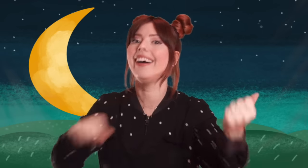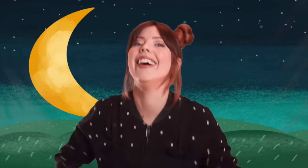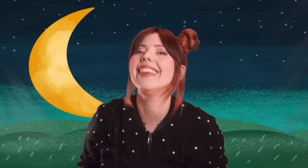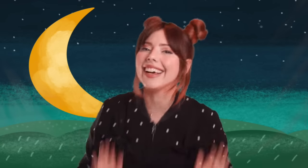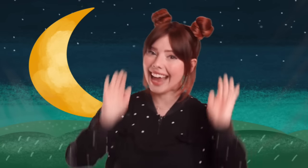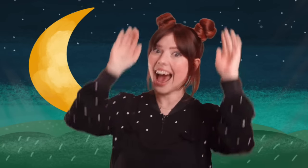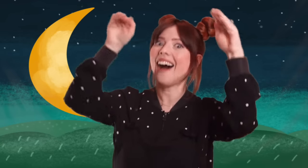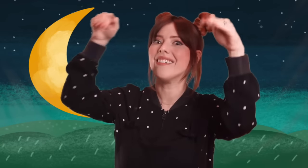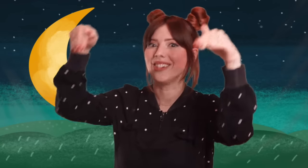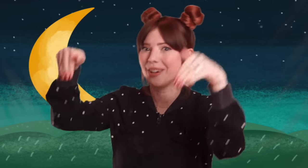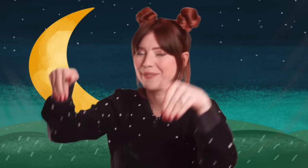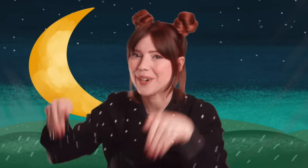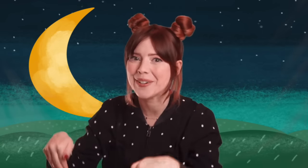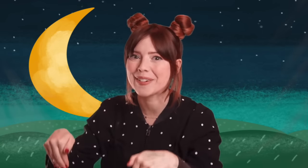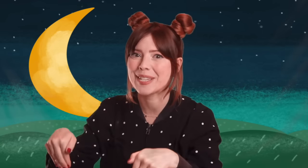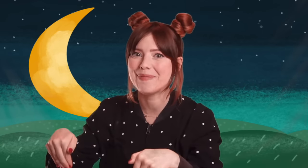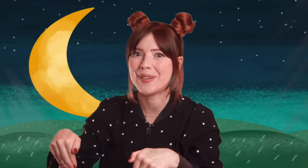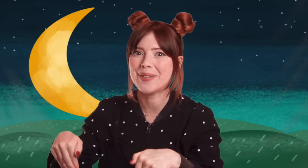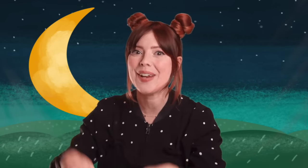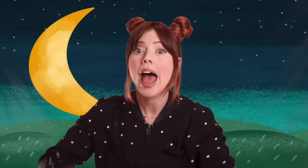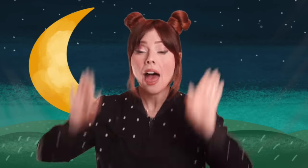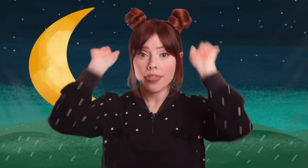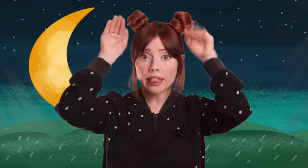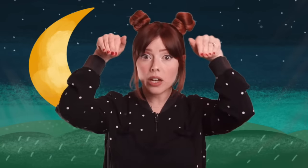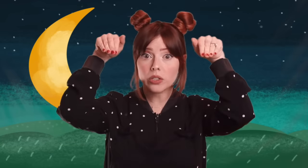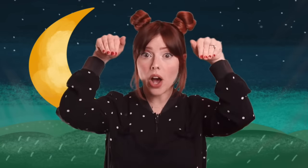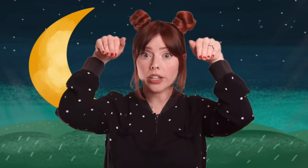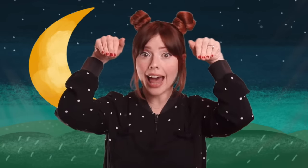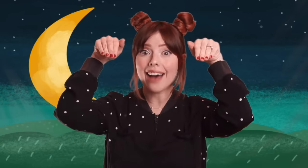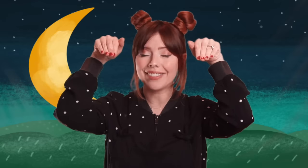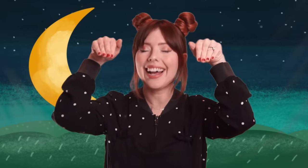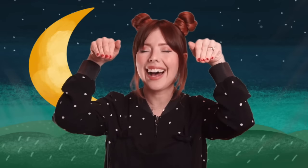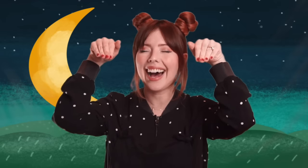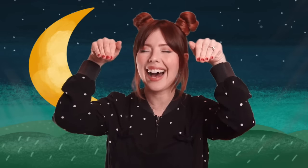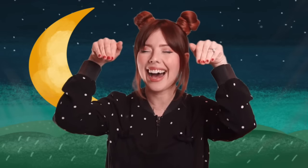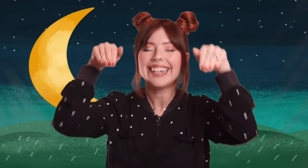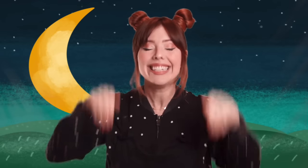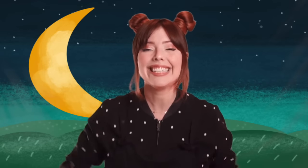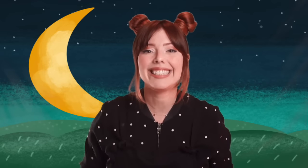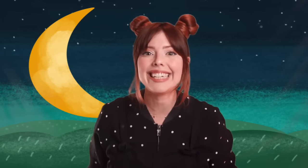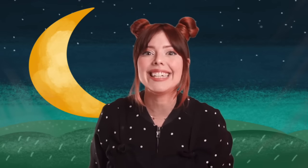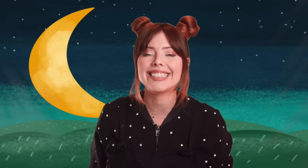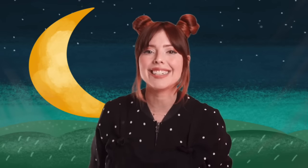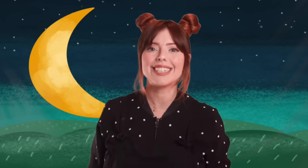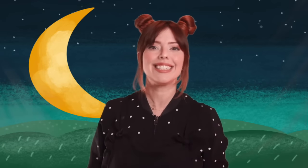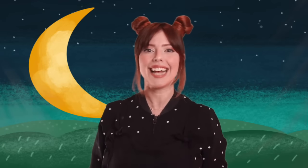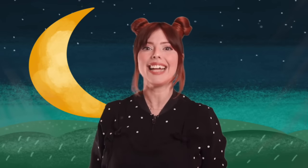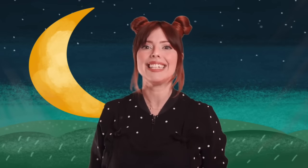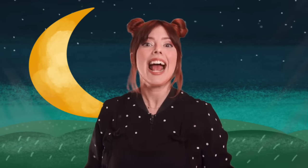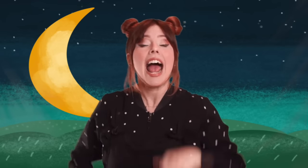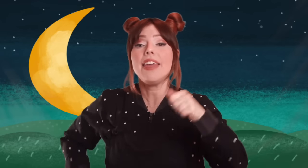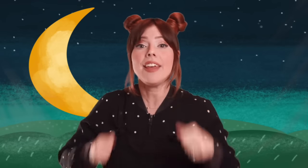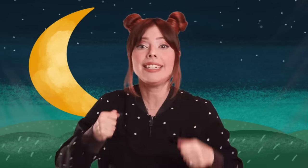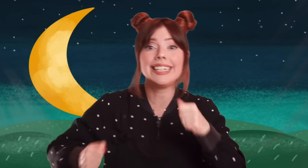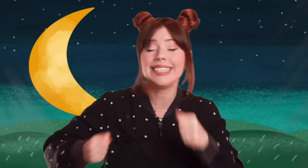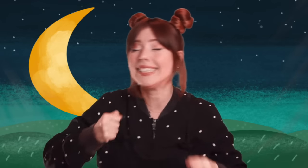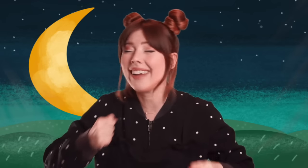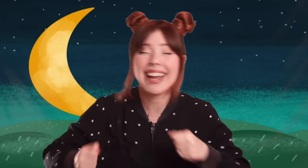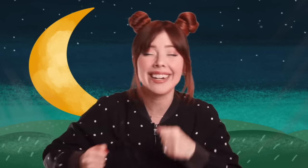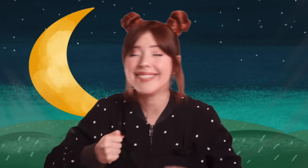The cow jumped over the moon. The little dog laughed to see such a sight. And the dish ran away